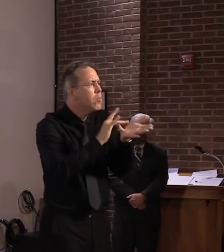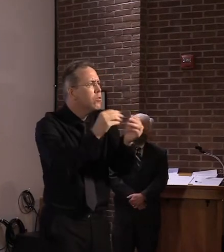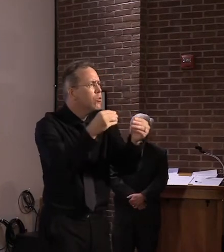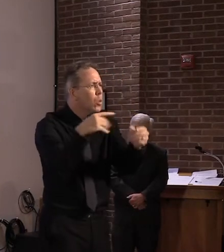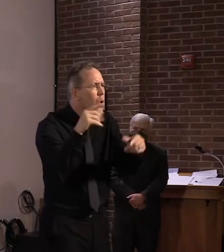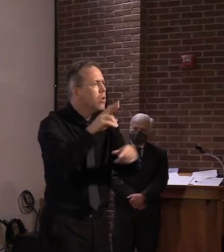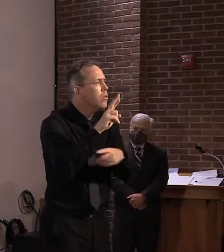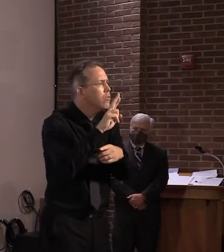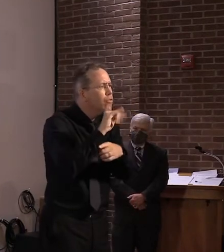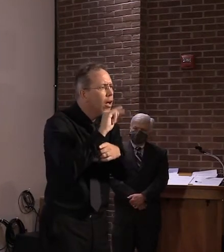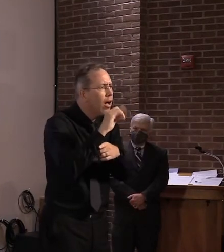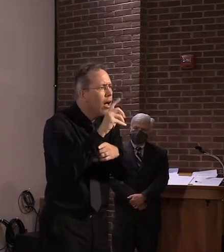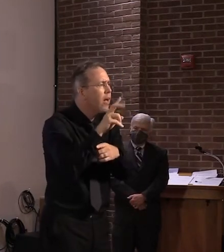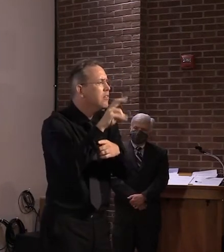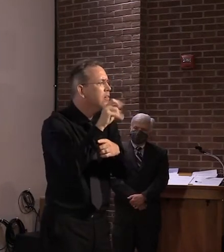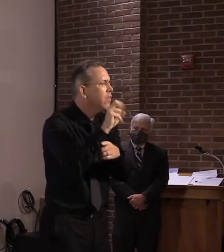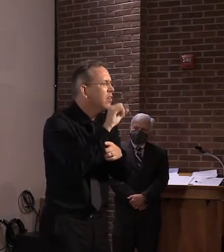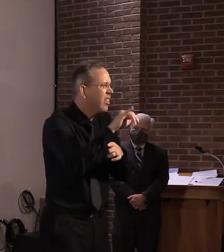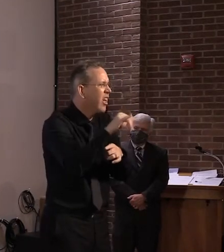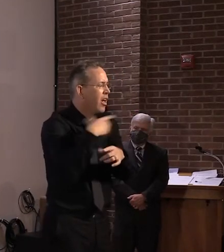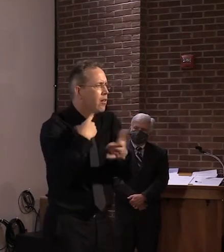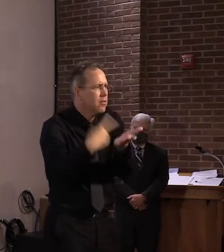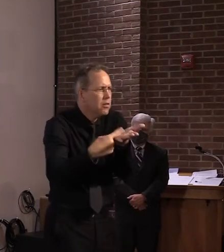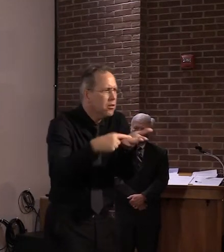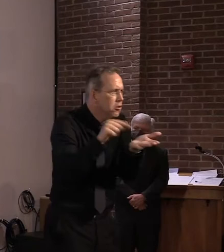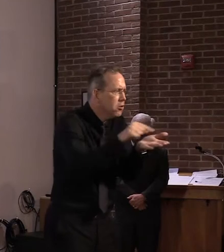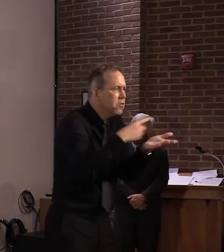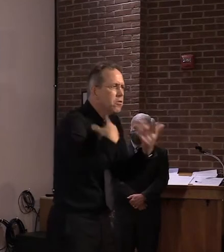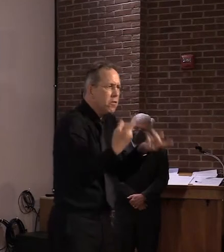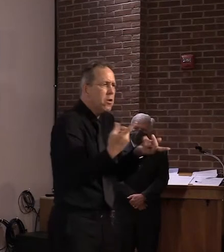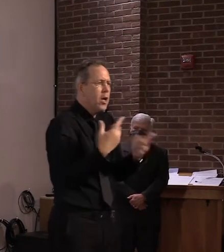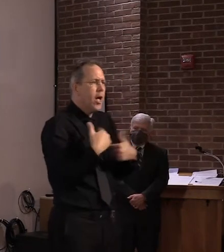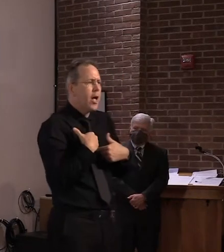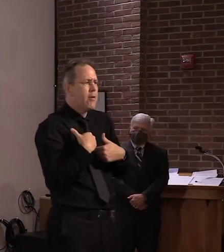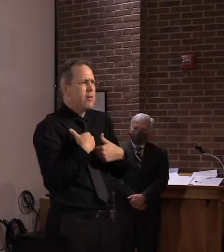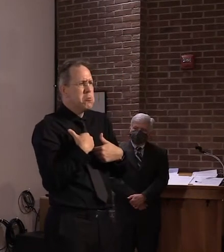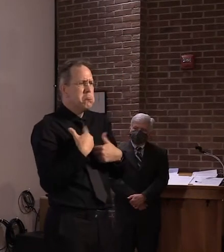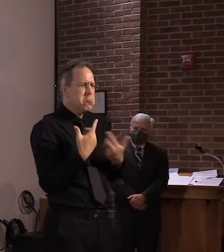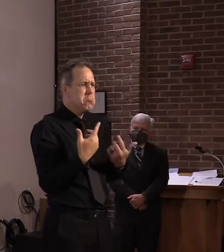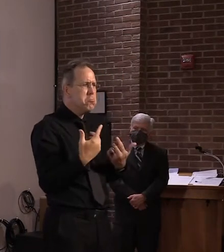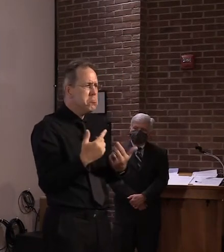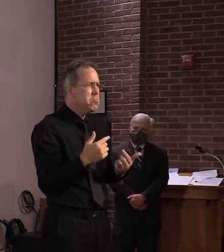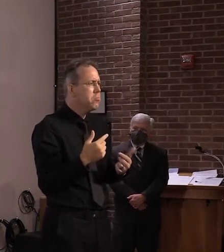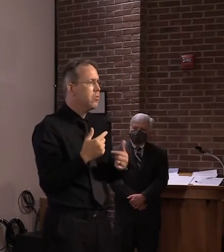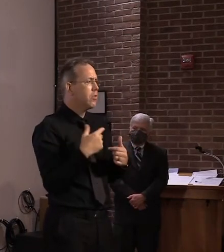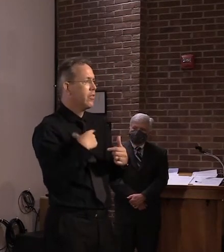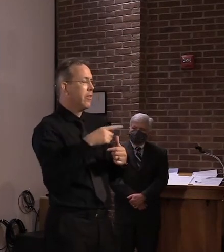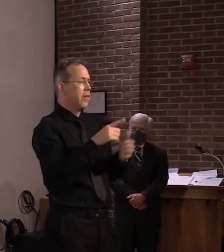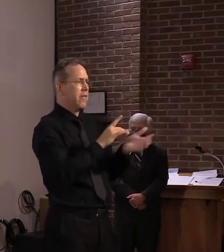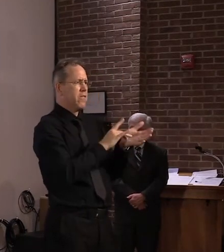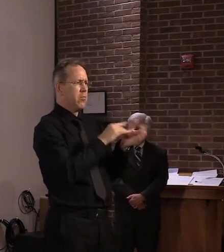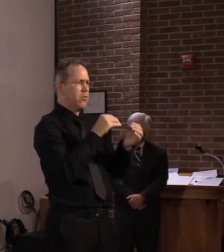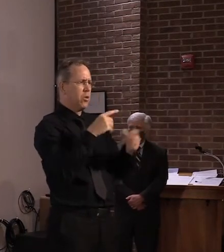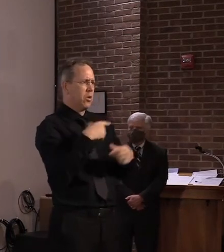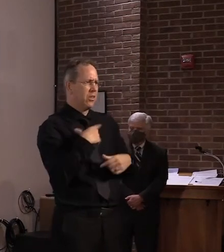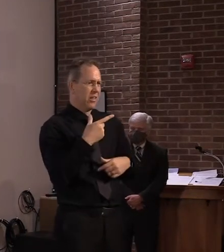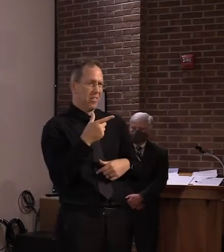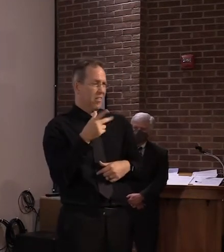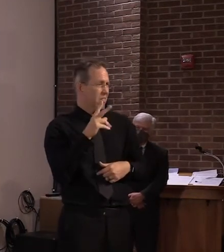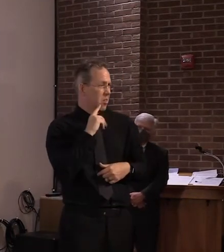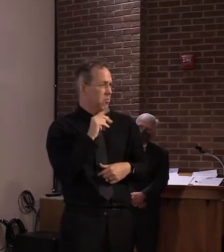the impression of some of us is that the pharmacies think Vermont are small potatoes in the big